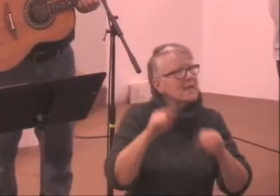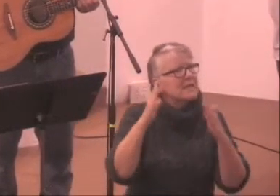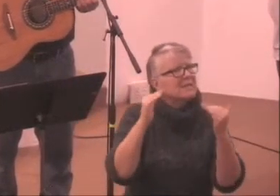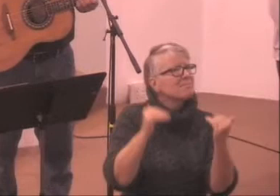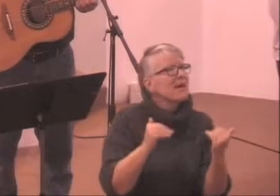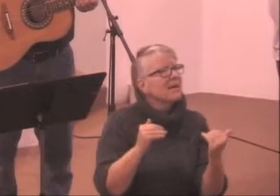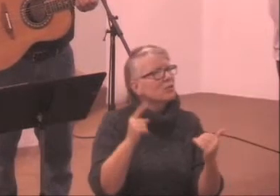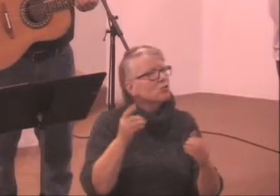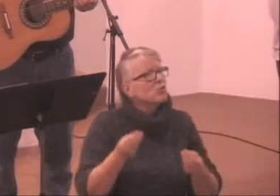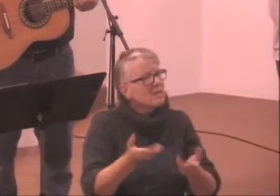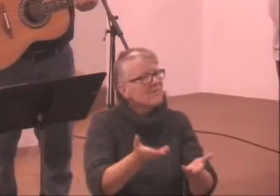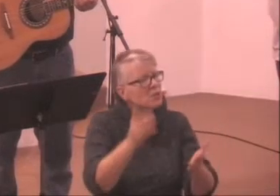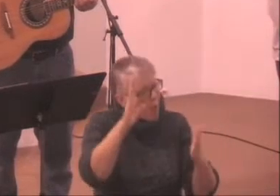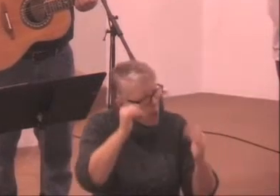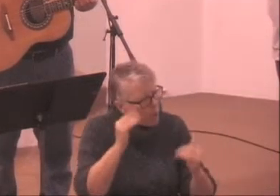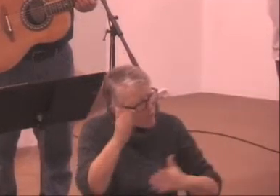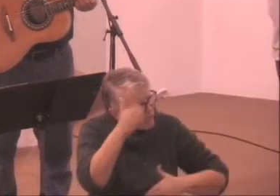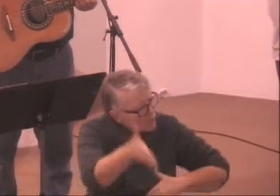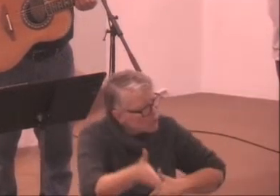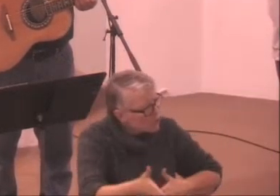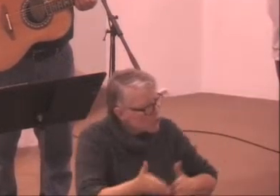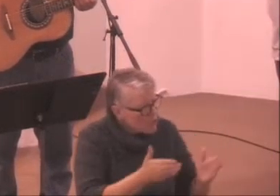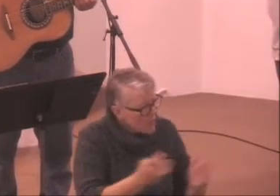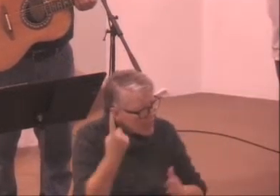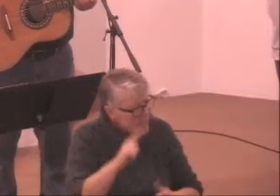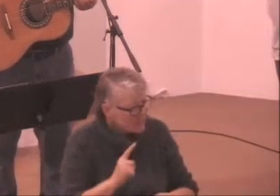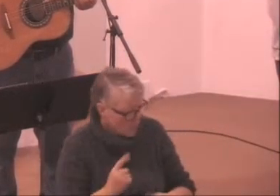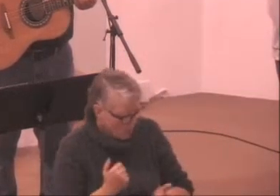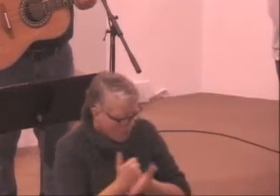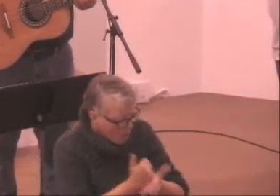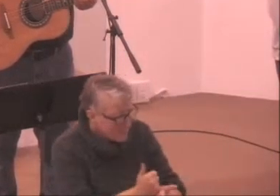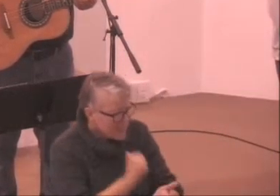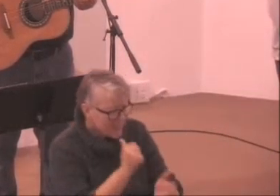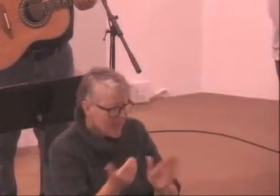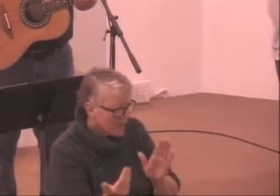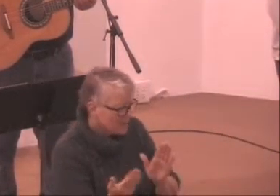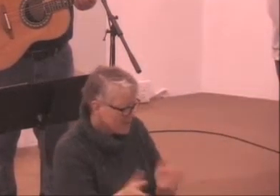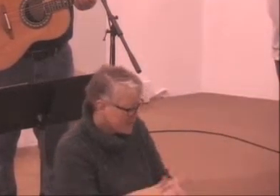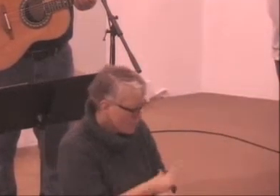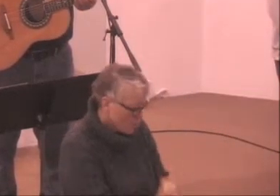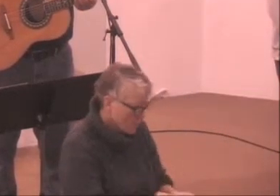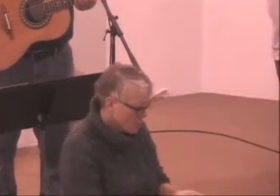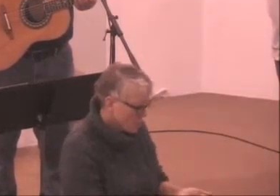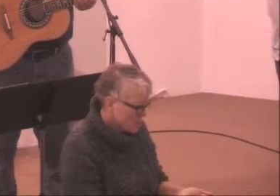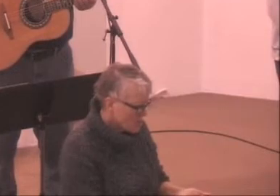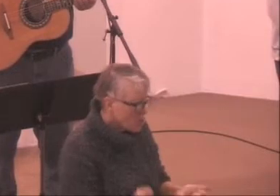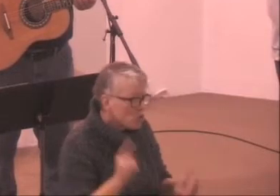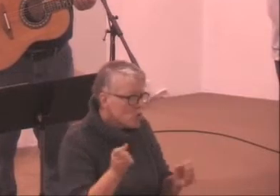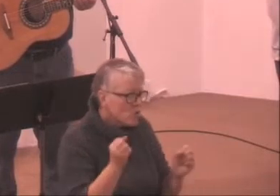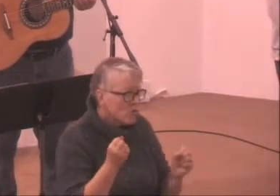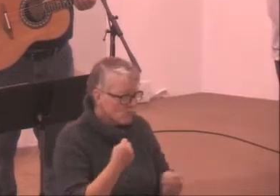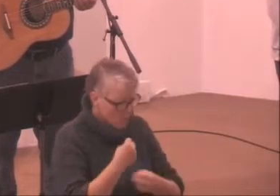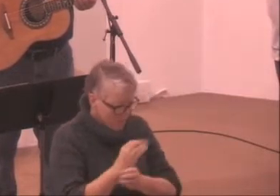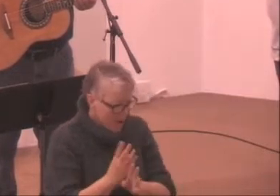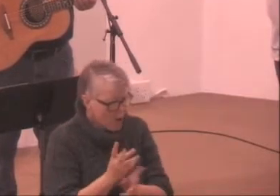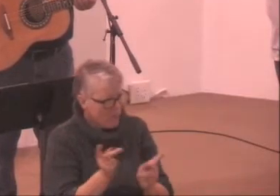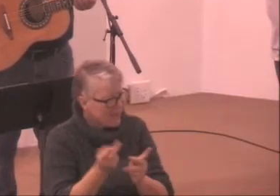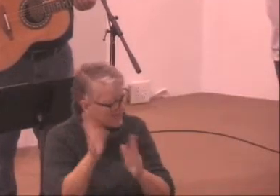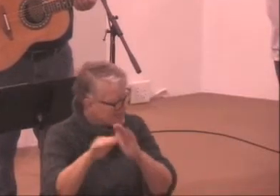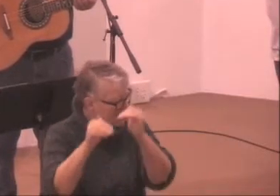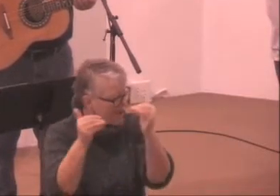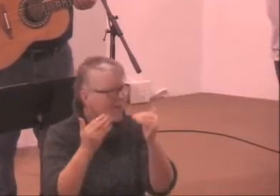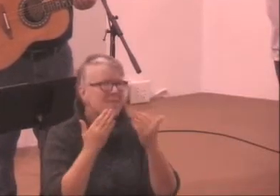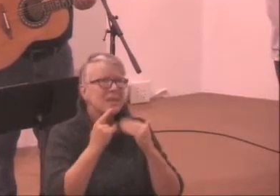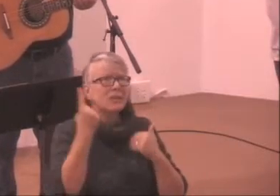not against us. And Lord, you have prepared a place for us. And Lord, I thank you for that day when I will see you face to